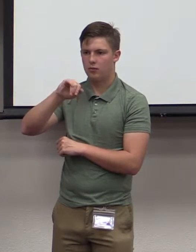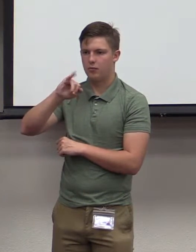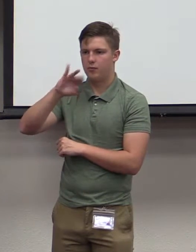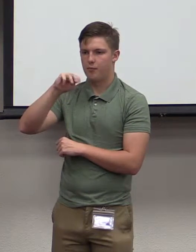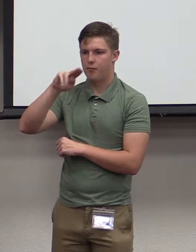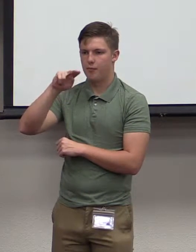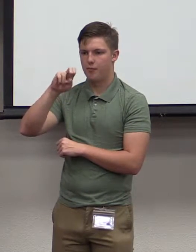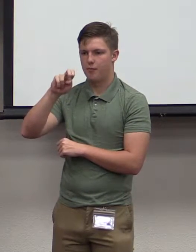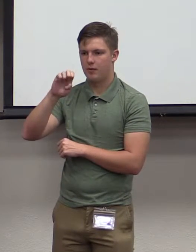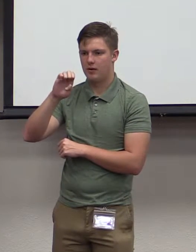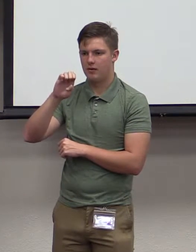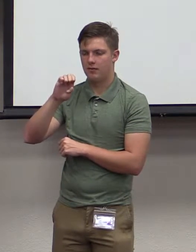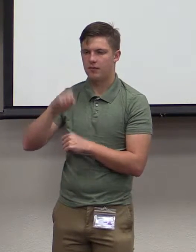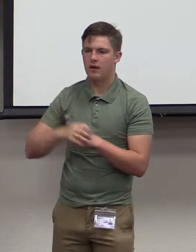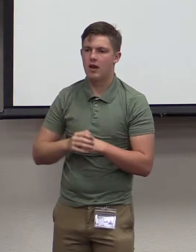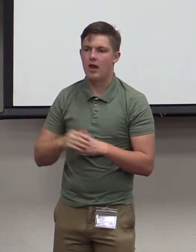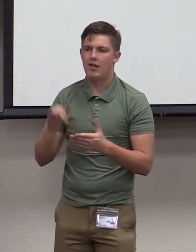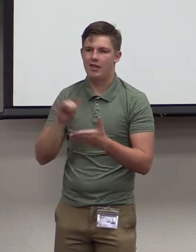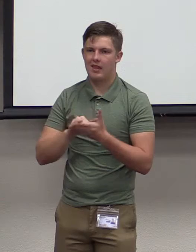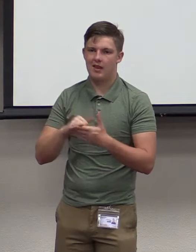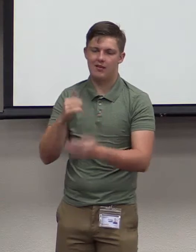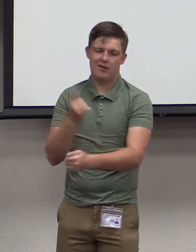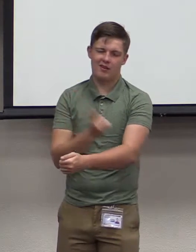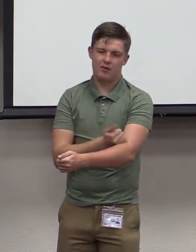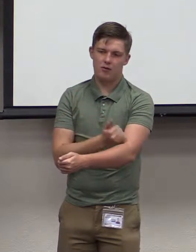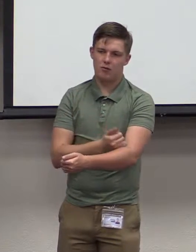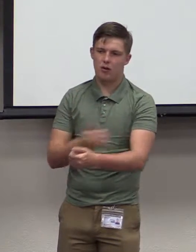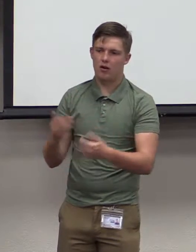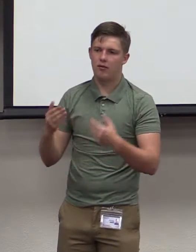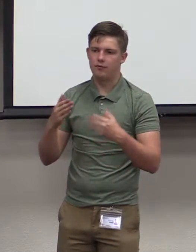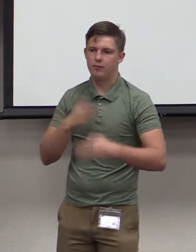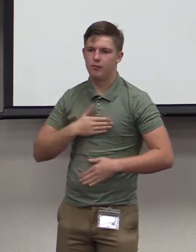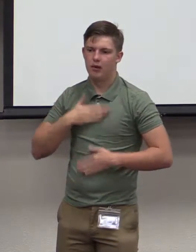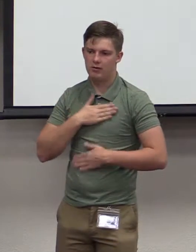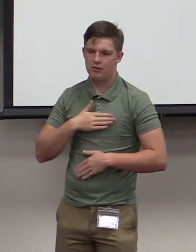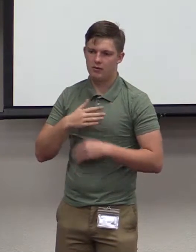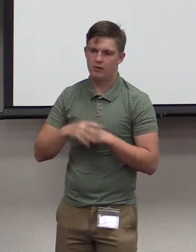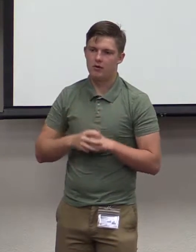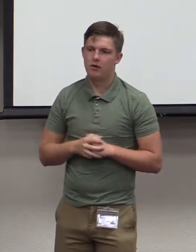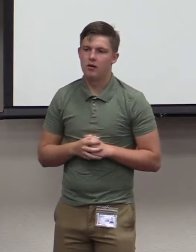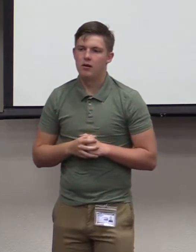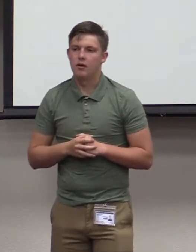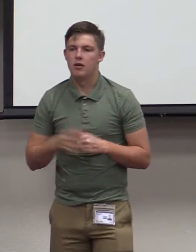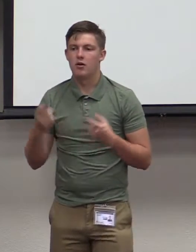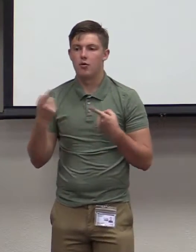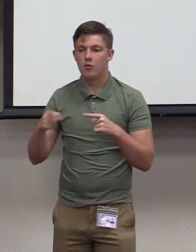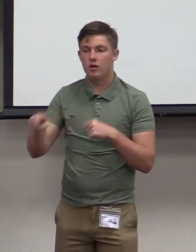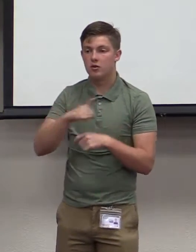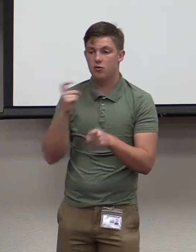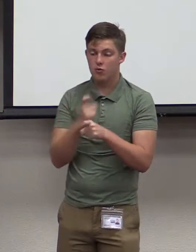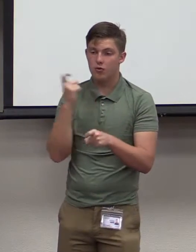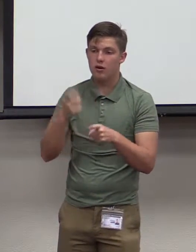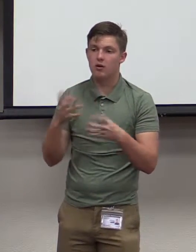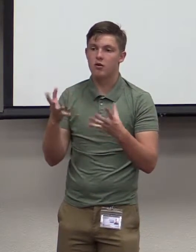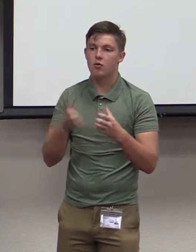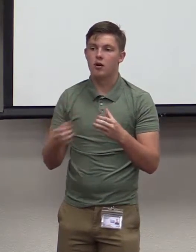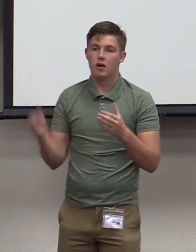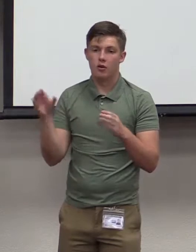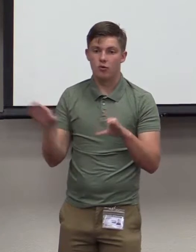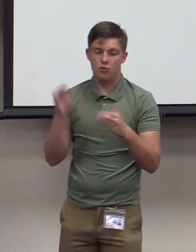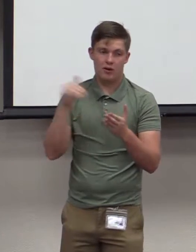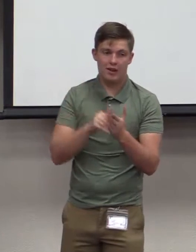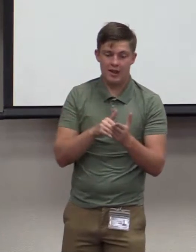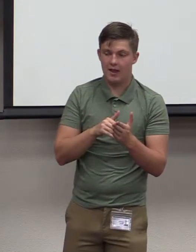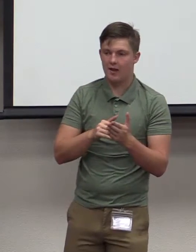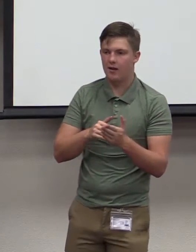And dopamine is the drug of pleasure. So every time you win, you want to repeat that because your body says